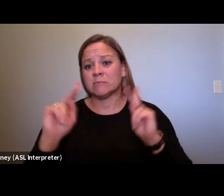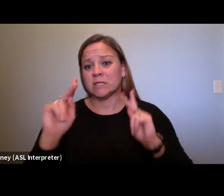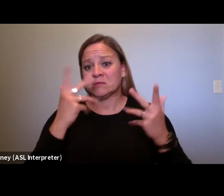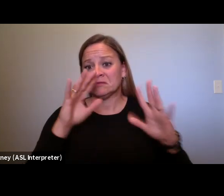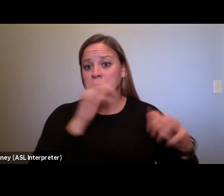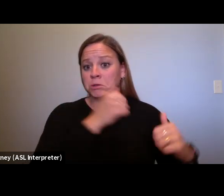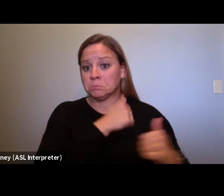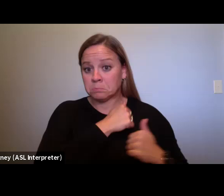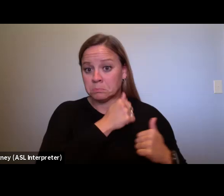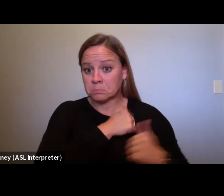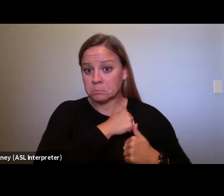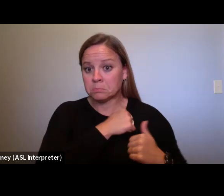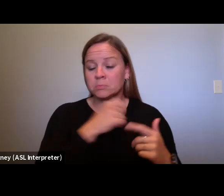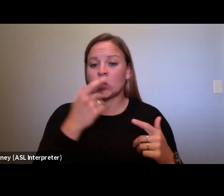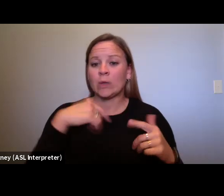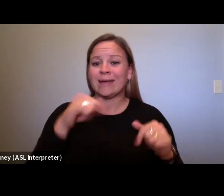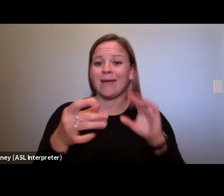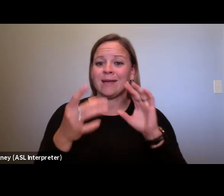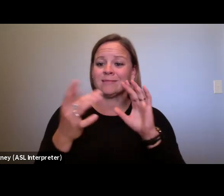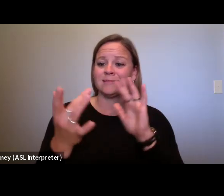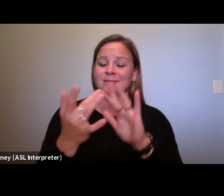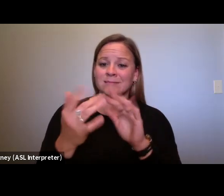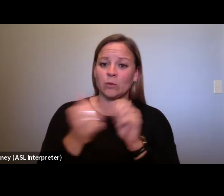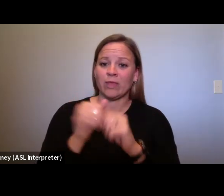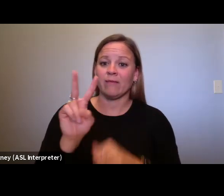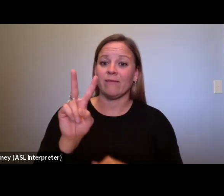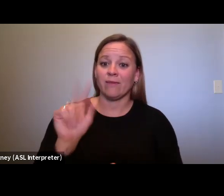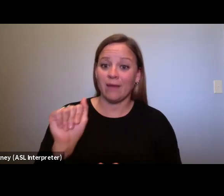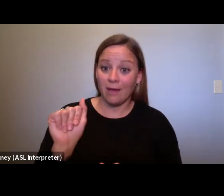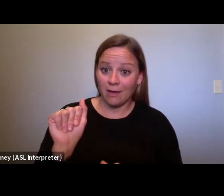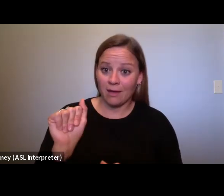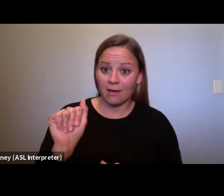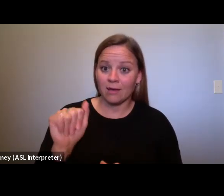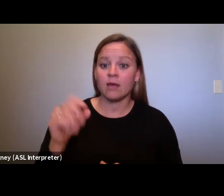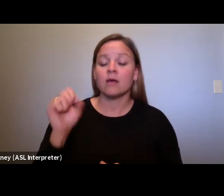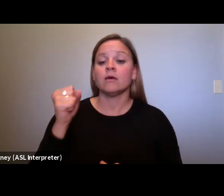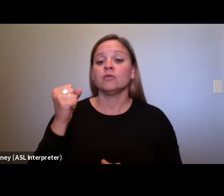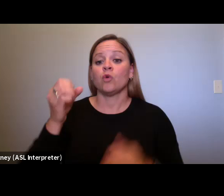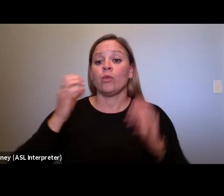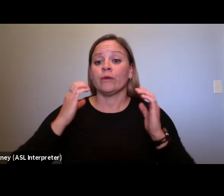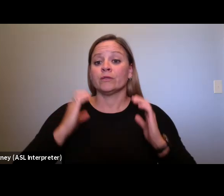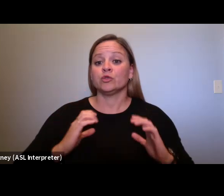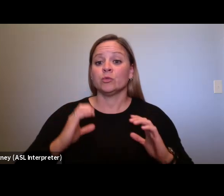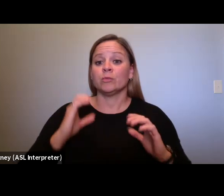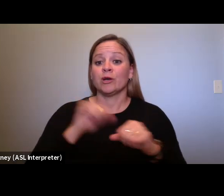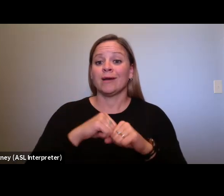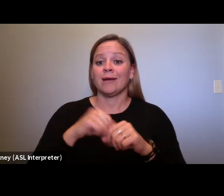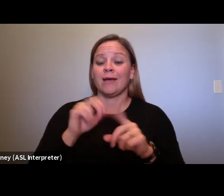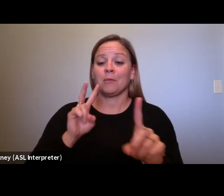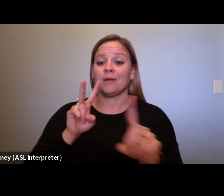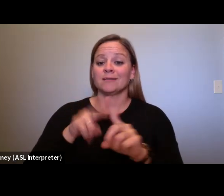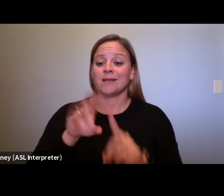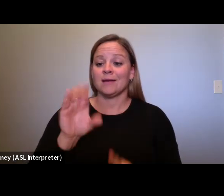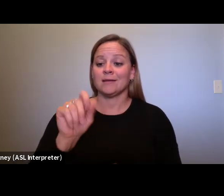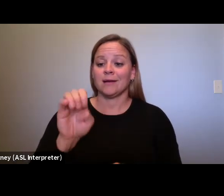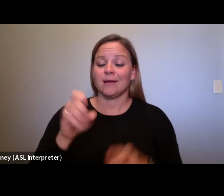veterans, we can connect with the VA, so the consumer can get a case manager through the